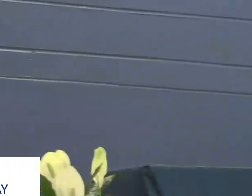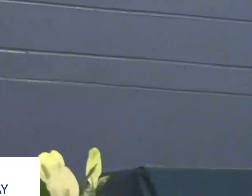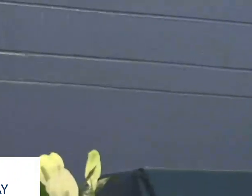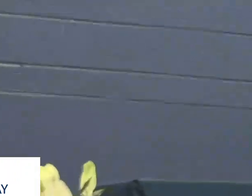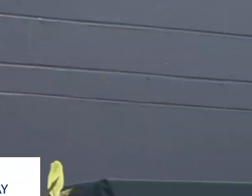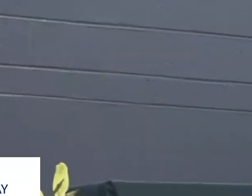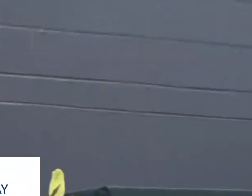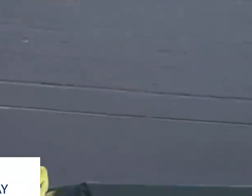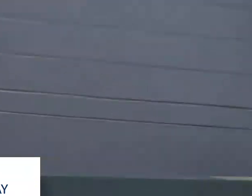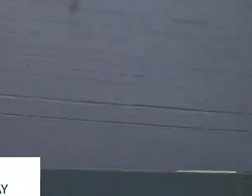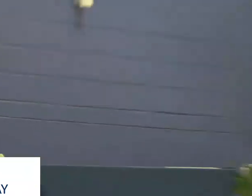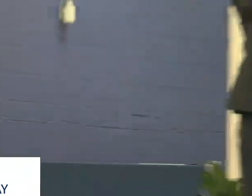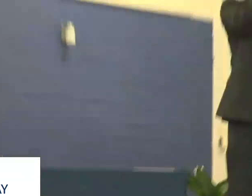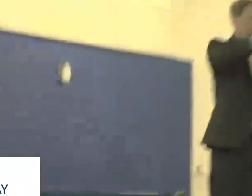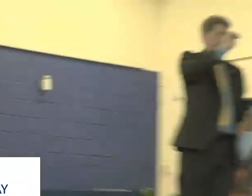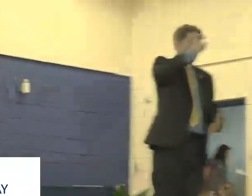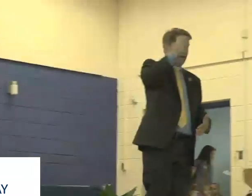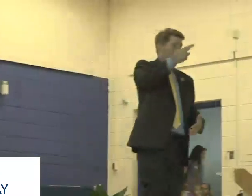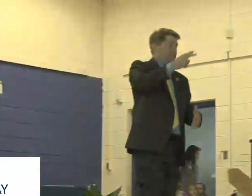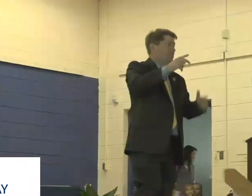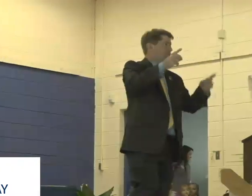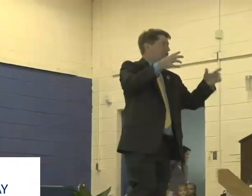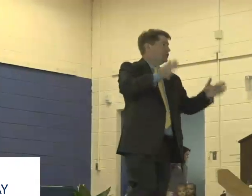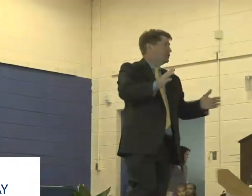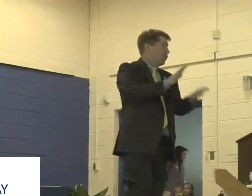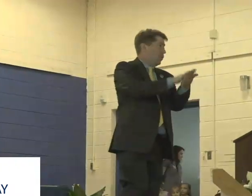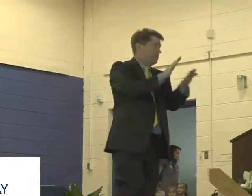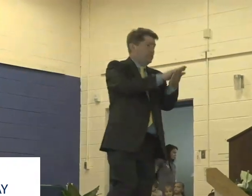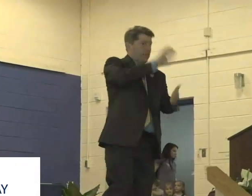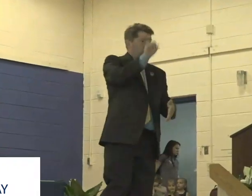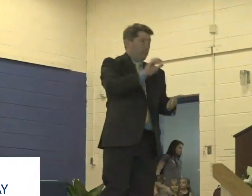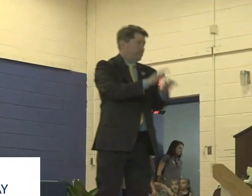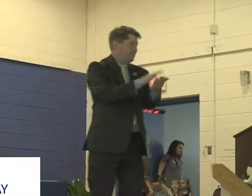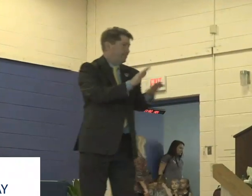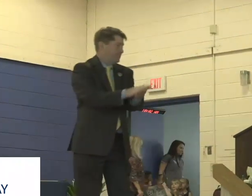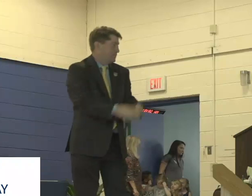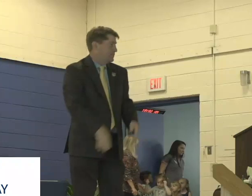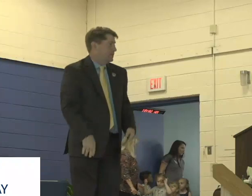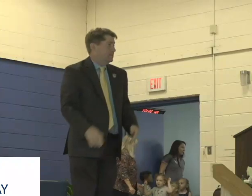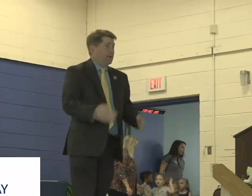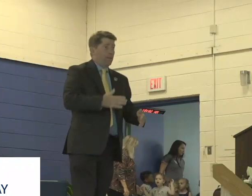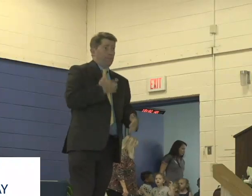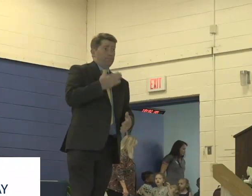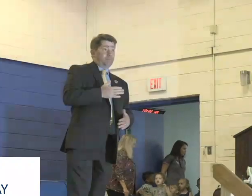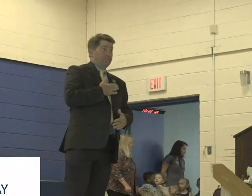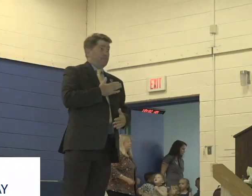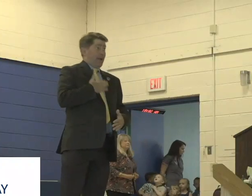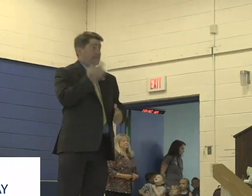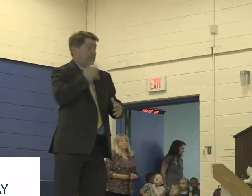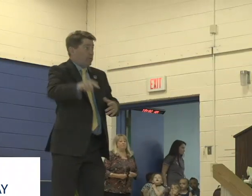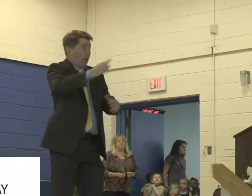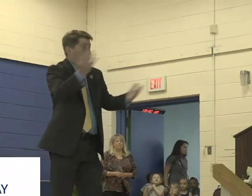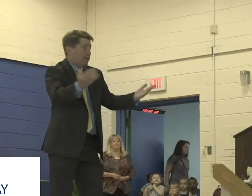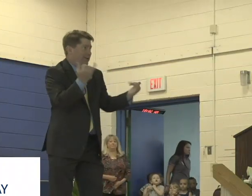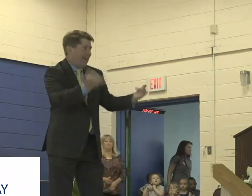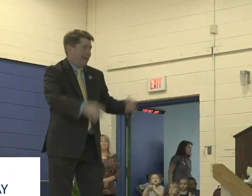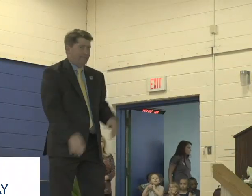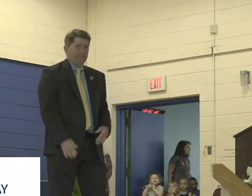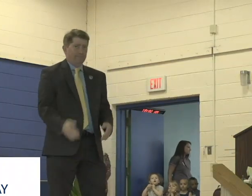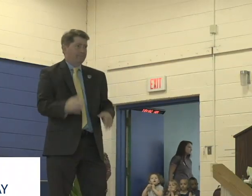Good morning. My name is Kevin McDonough, and I am the director here at the Scranton School. I'm very happy to see everyone